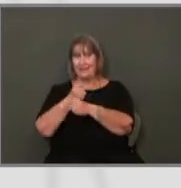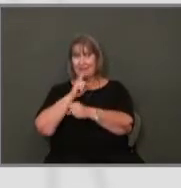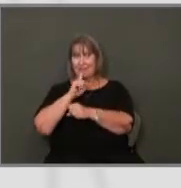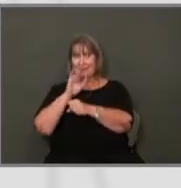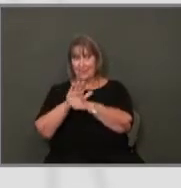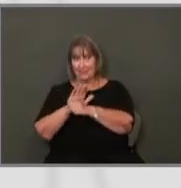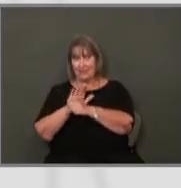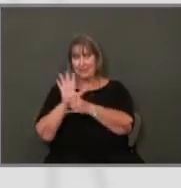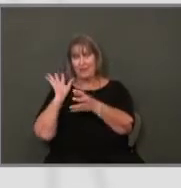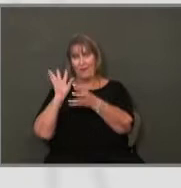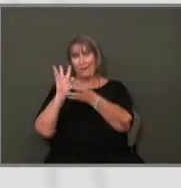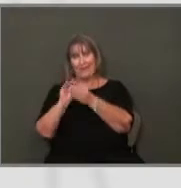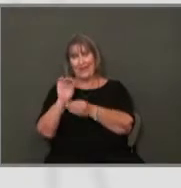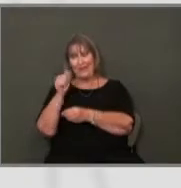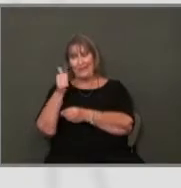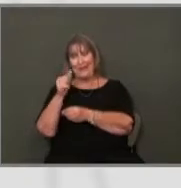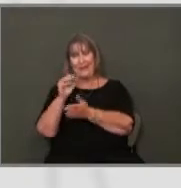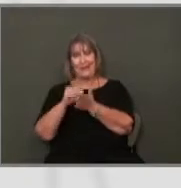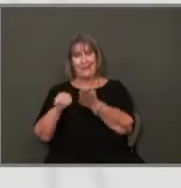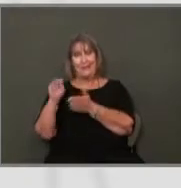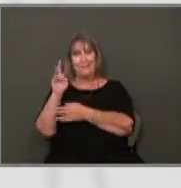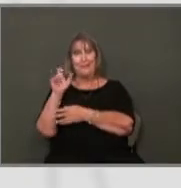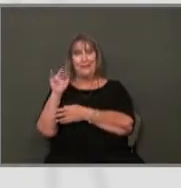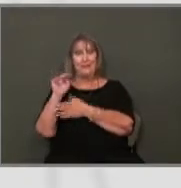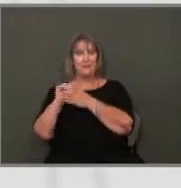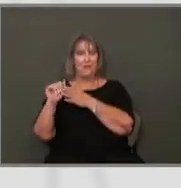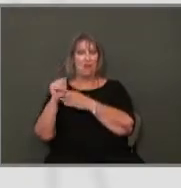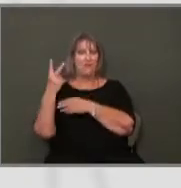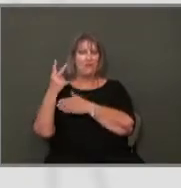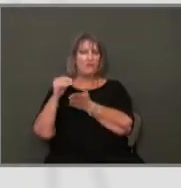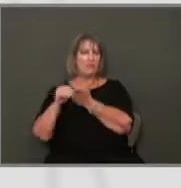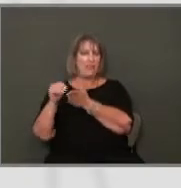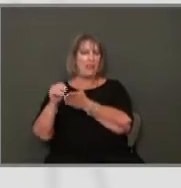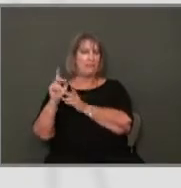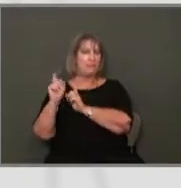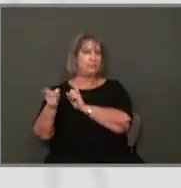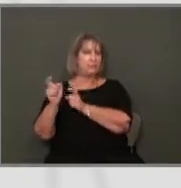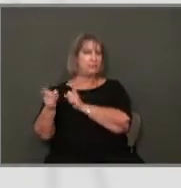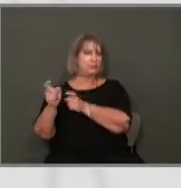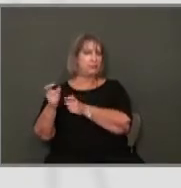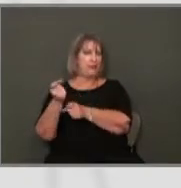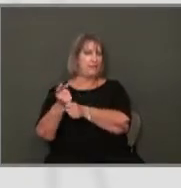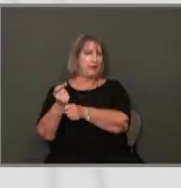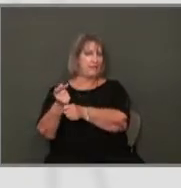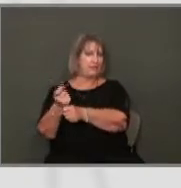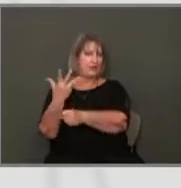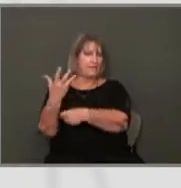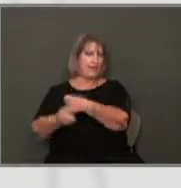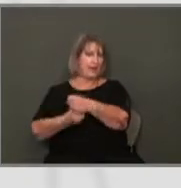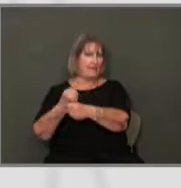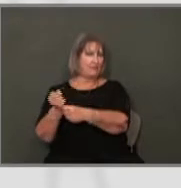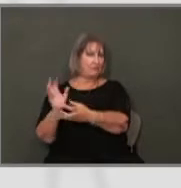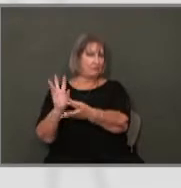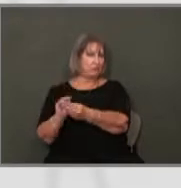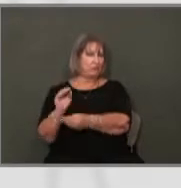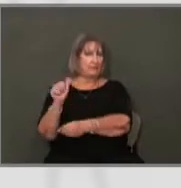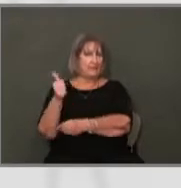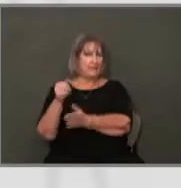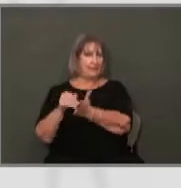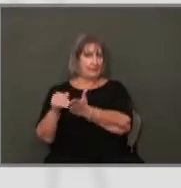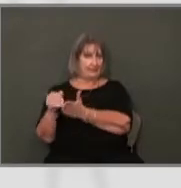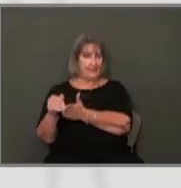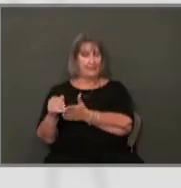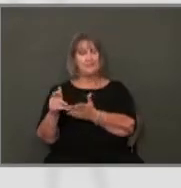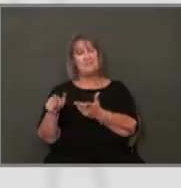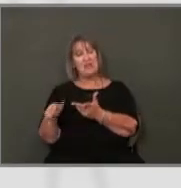year. And that's really a partnership between Metro Health, the real world experience of what's happening out there in terms of violence prevention,